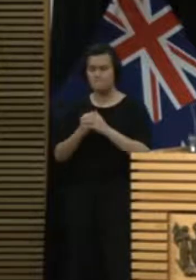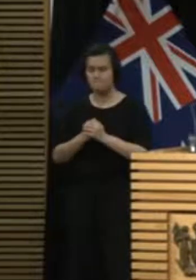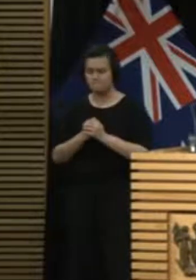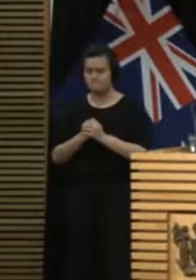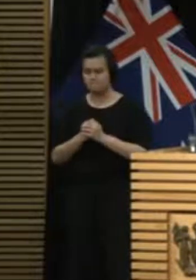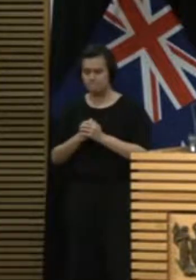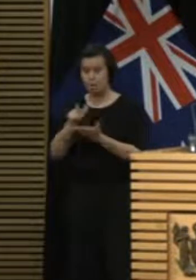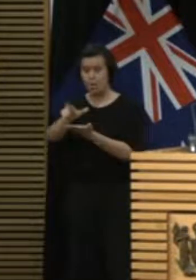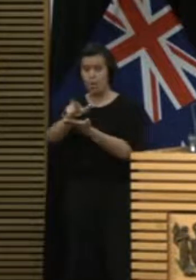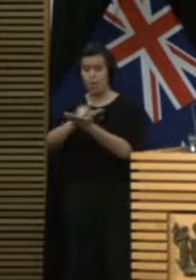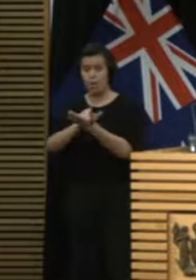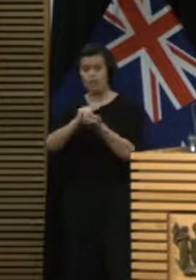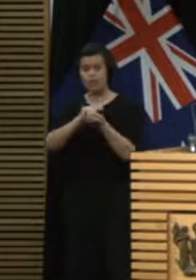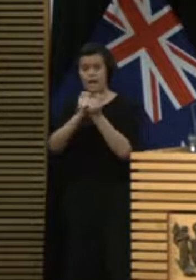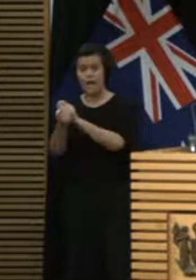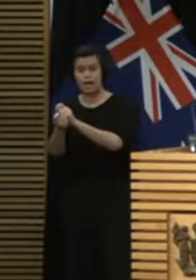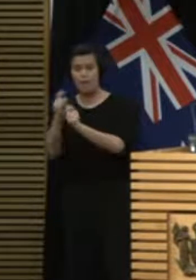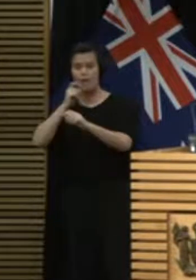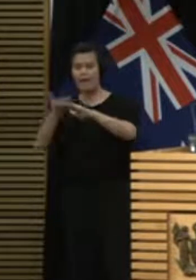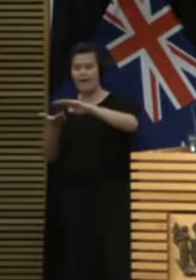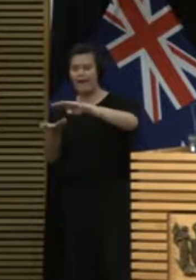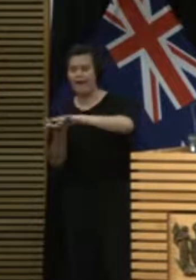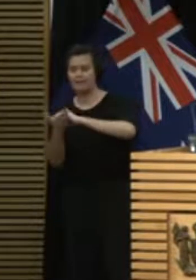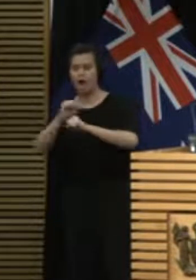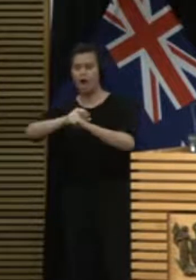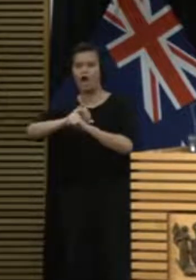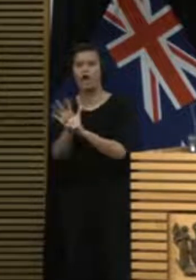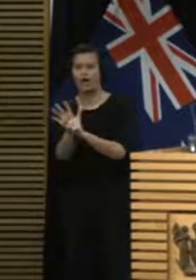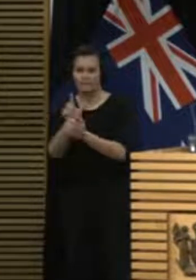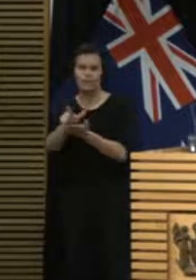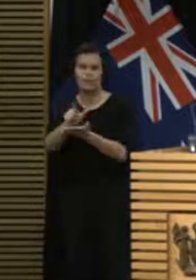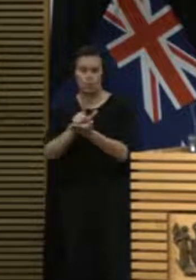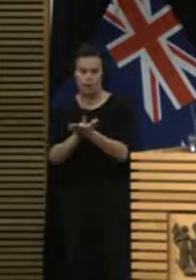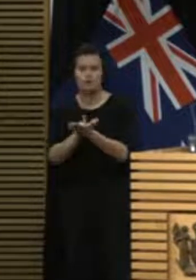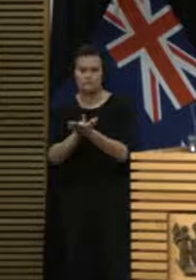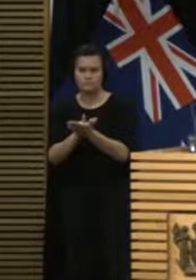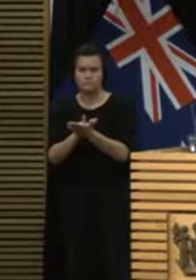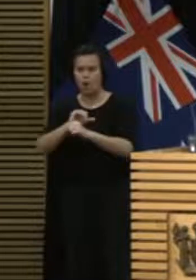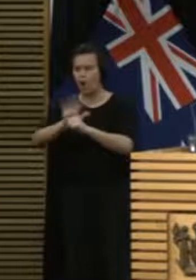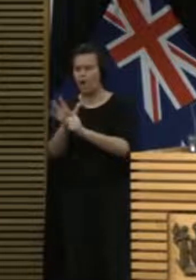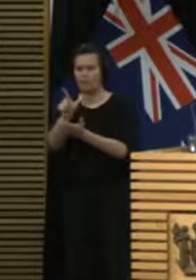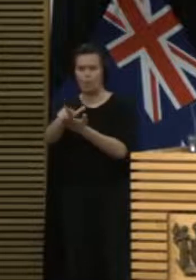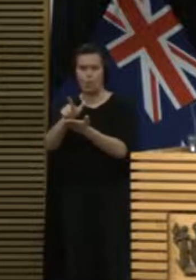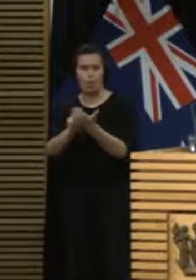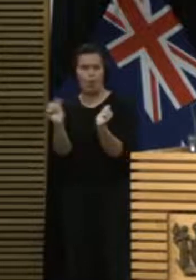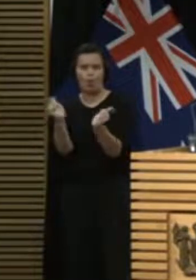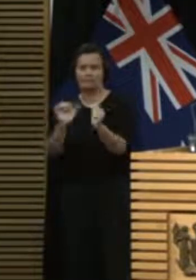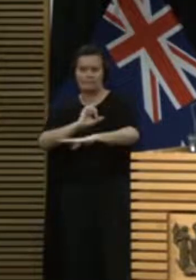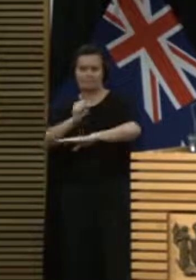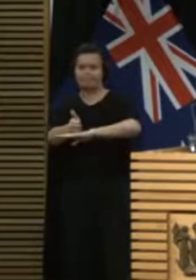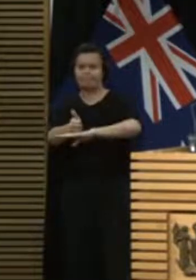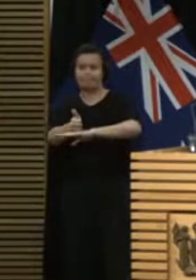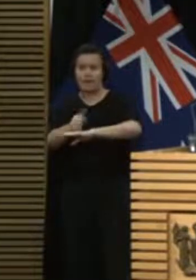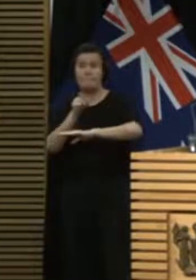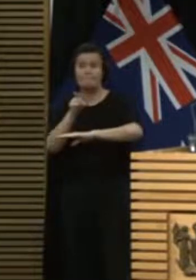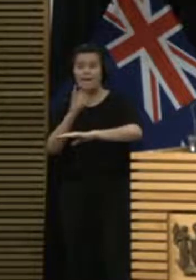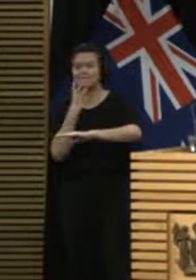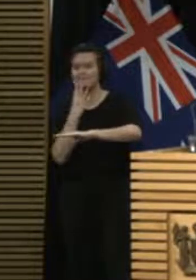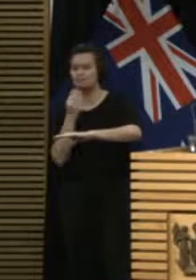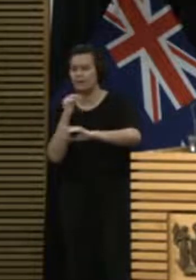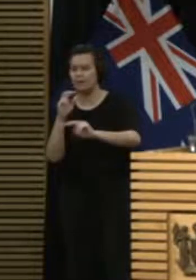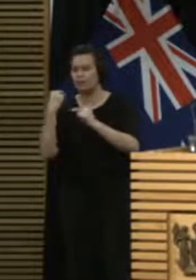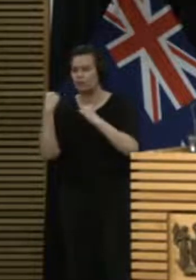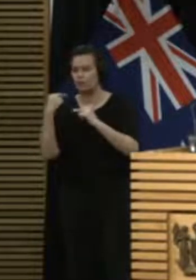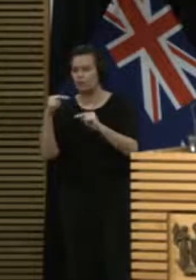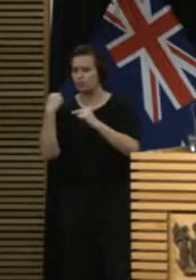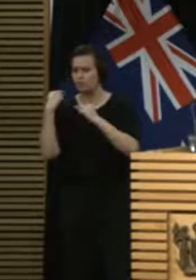changes will come under the COVID legislation that is currently in place that needs to be renewed periodically, along with all of